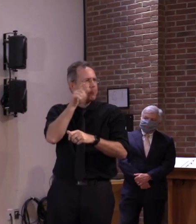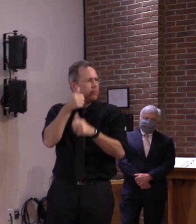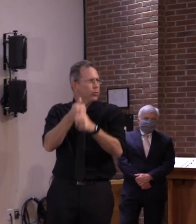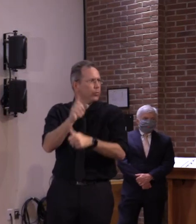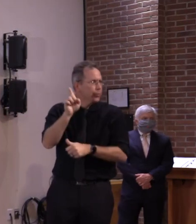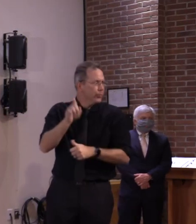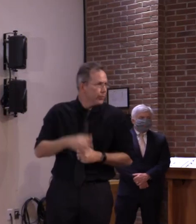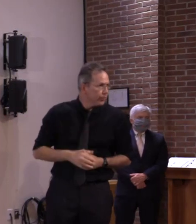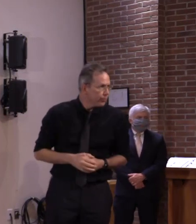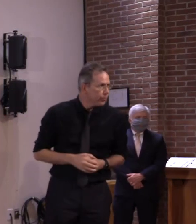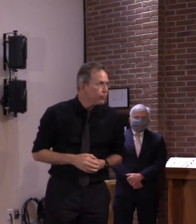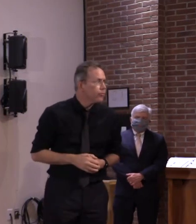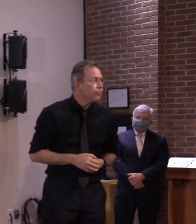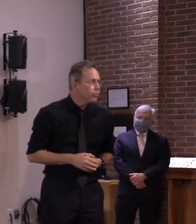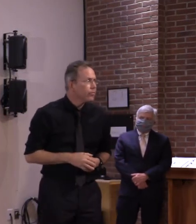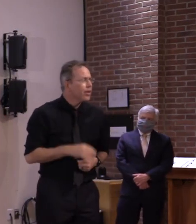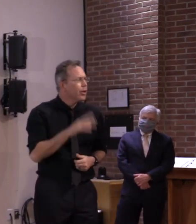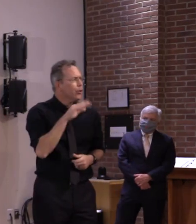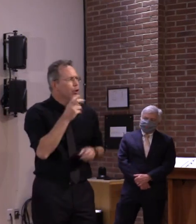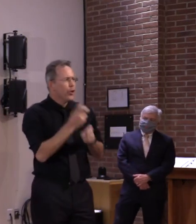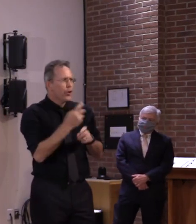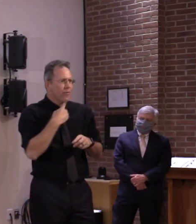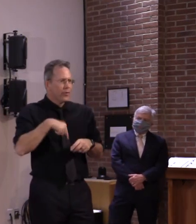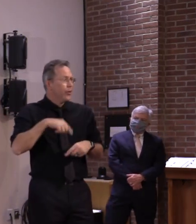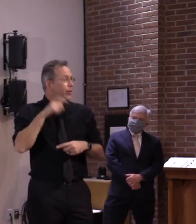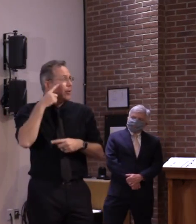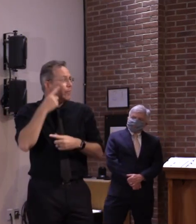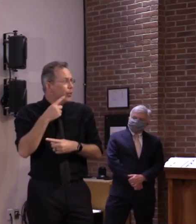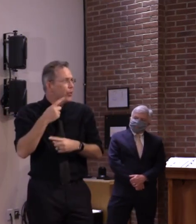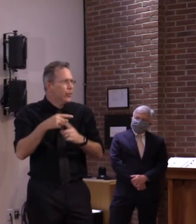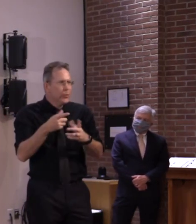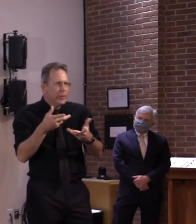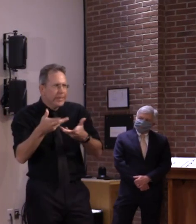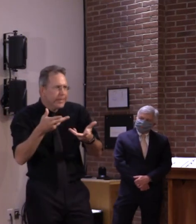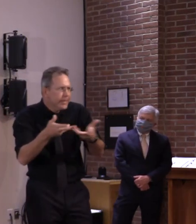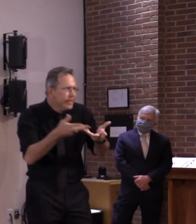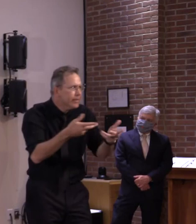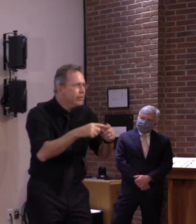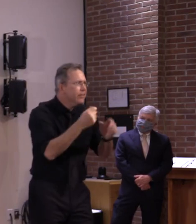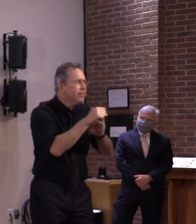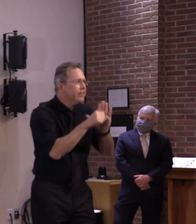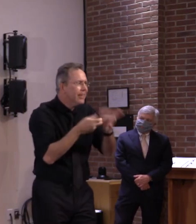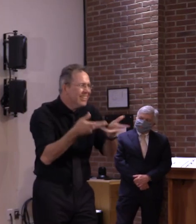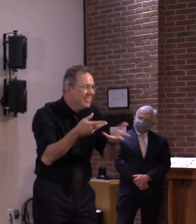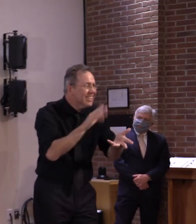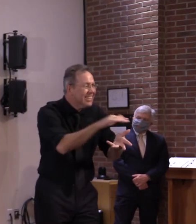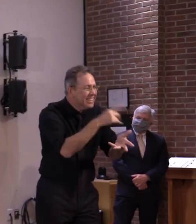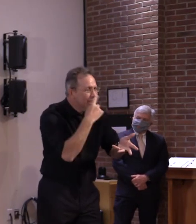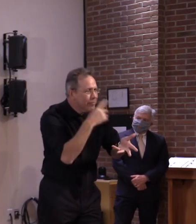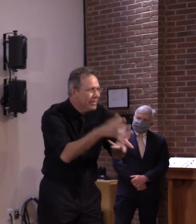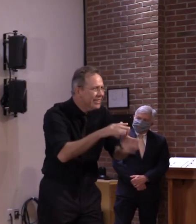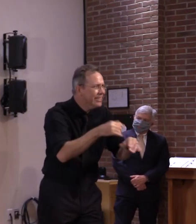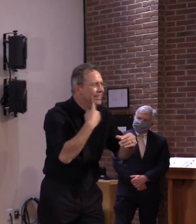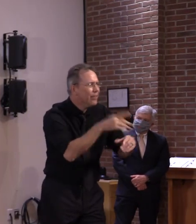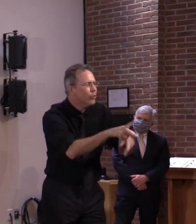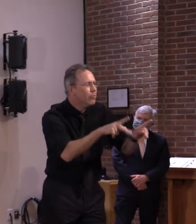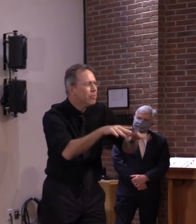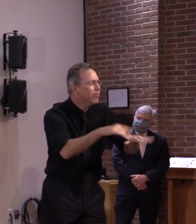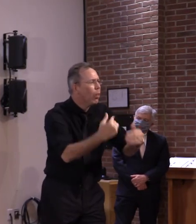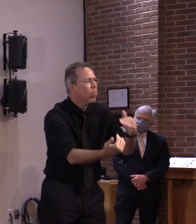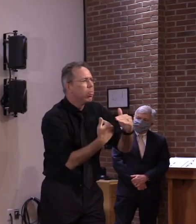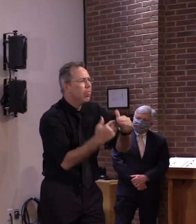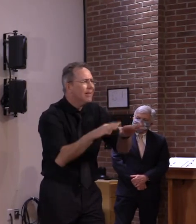to telegraph to their population and for us to telegraph to their population in a consistent way that we are